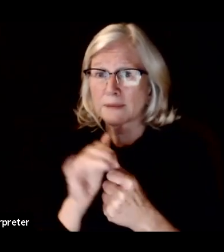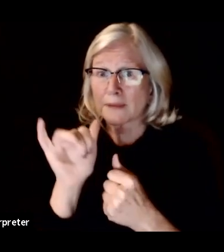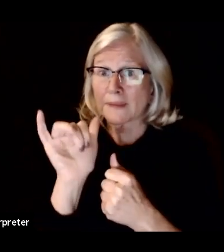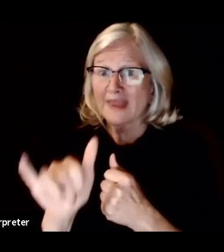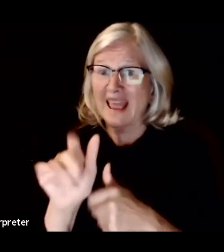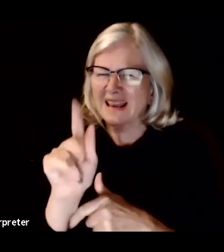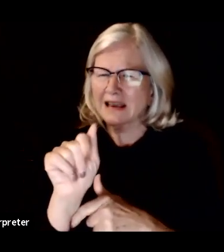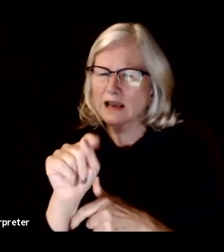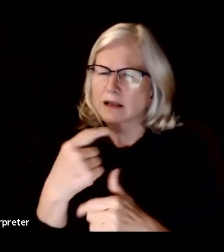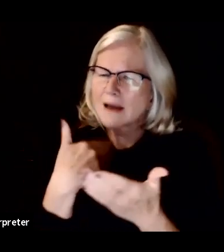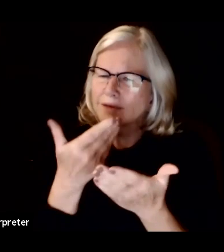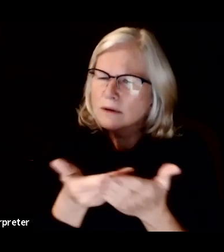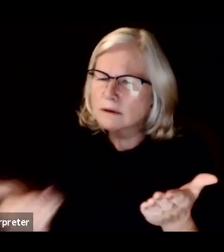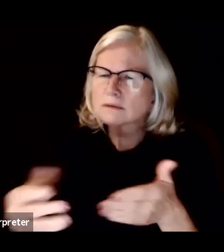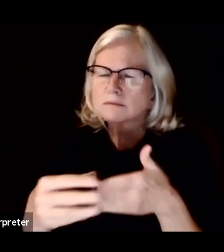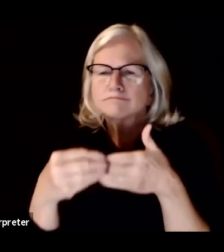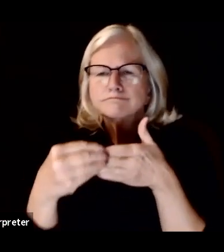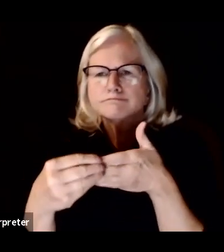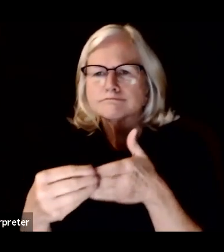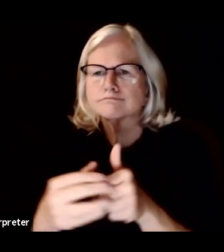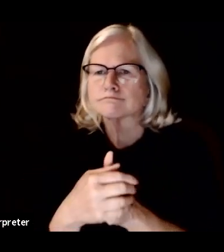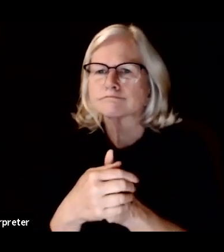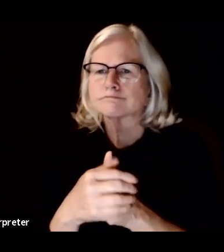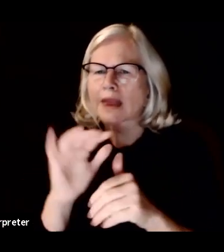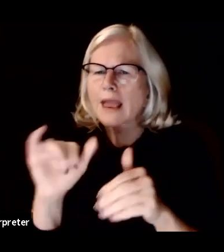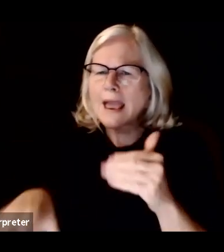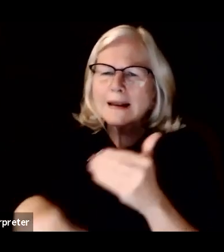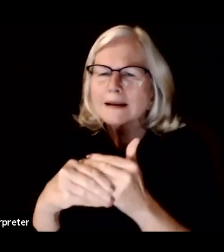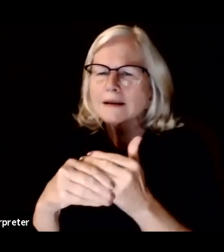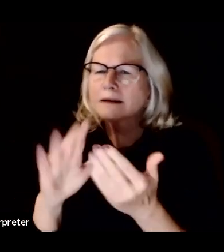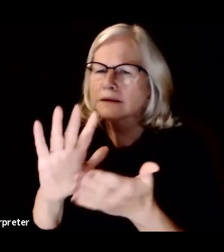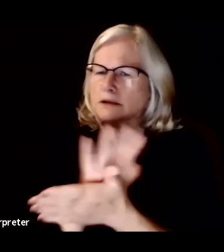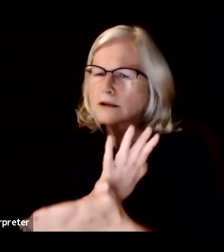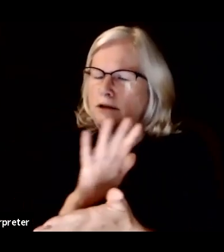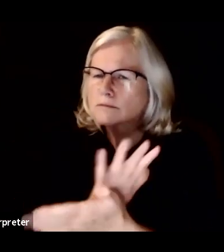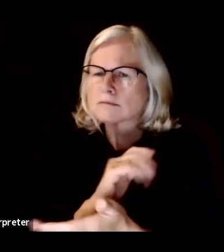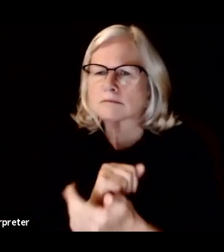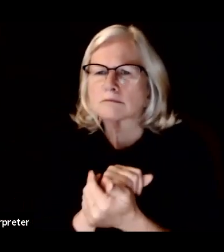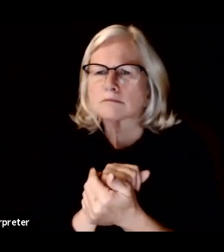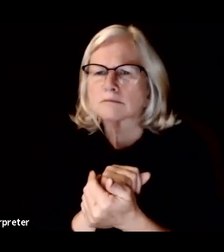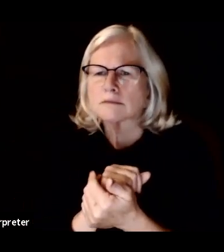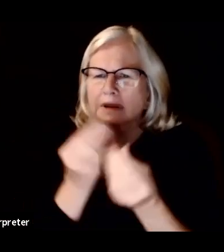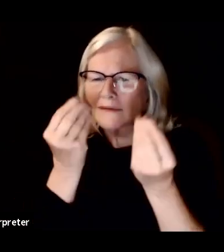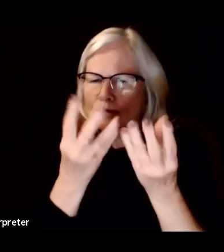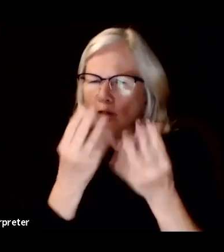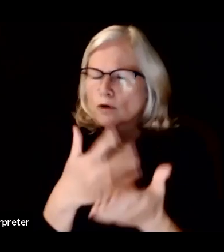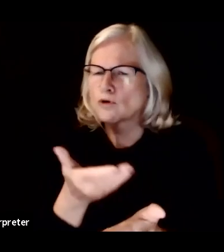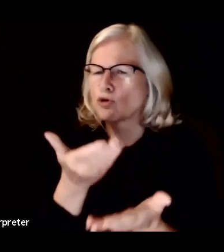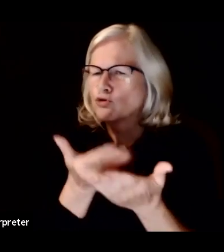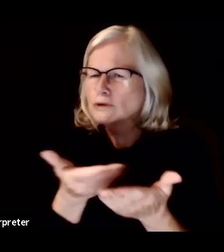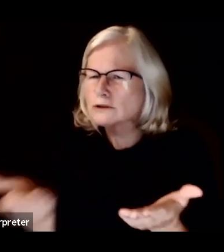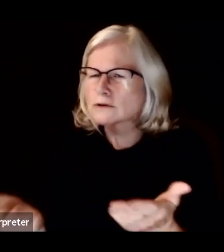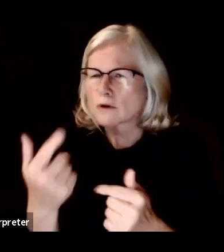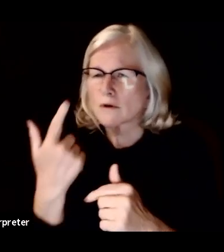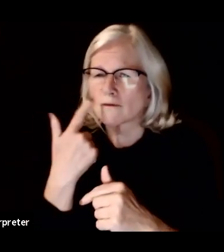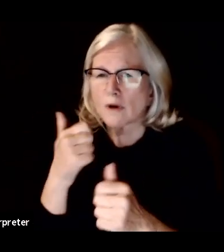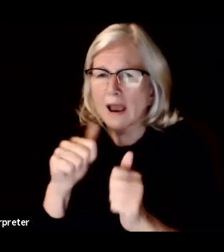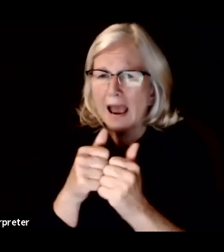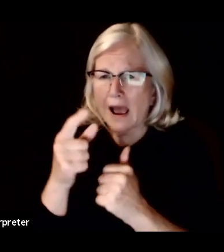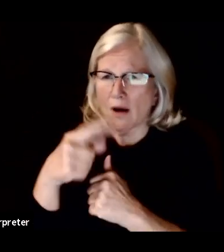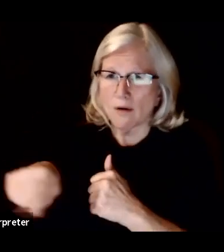supplementary documents designed to empower leaders to support their workers and help workers manage